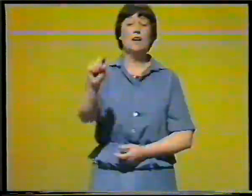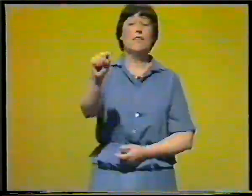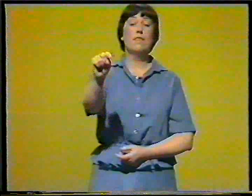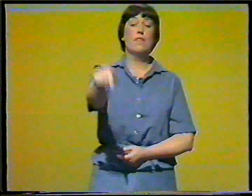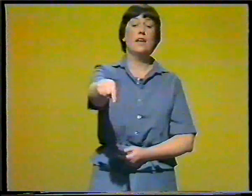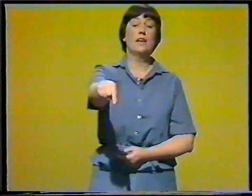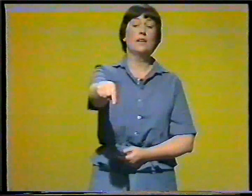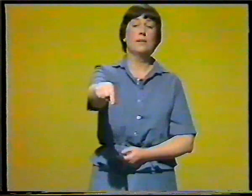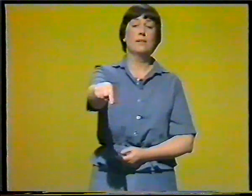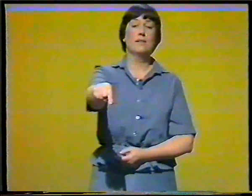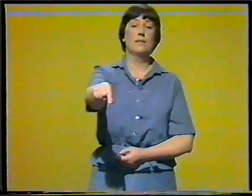There.